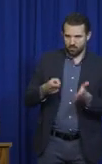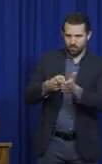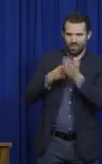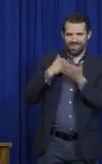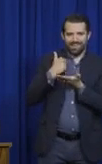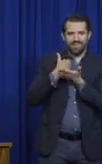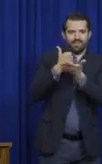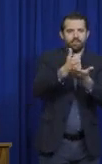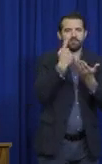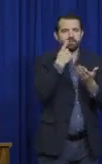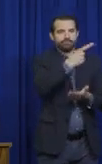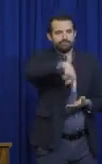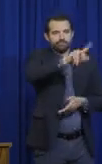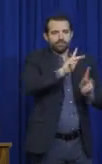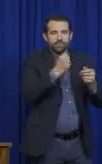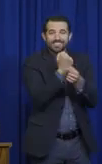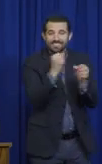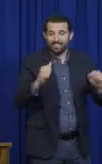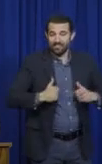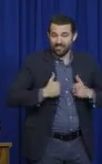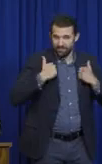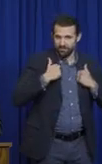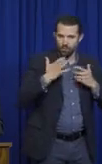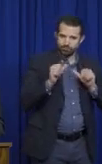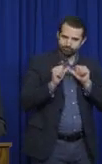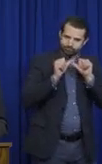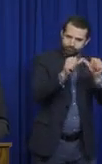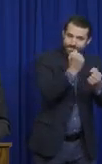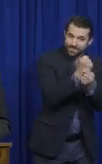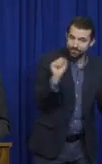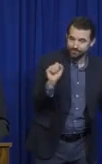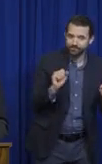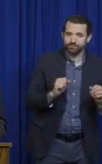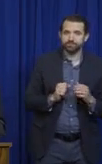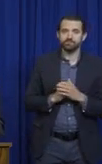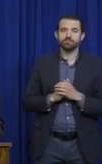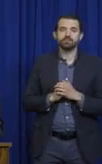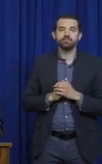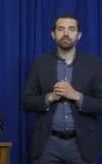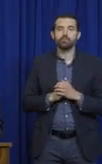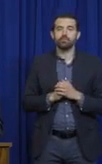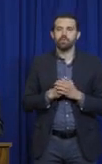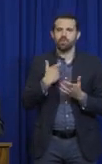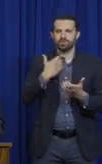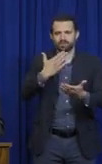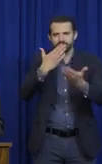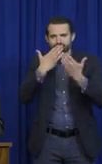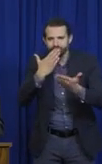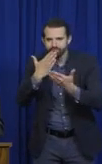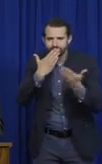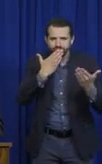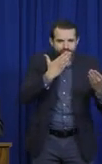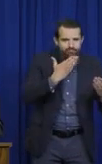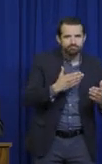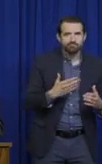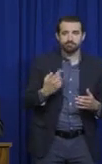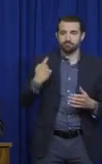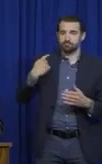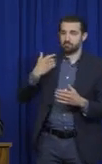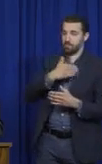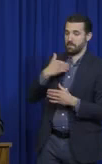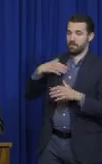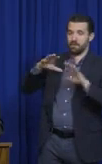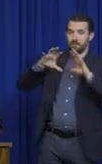can continue to go to work every single day. And I again want to thank the members of our team here at Maine